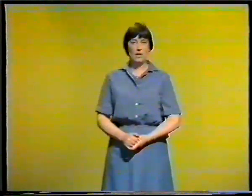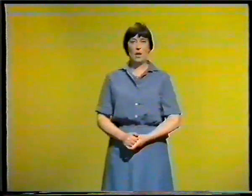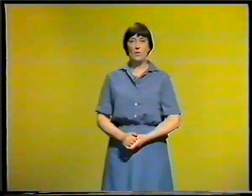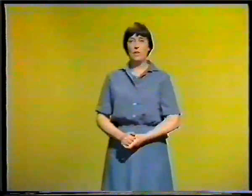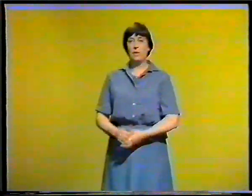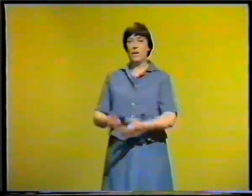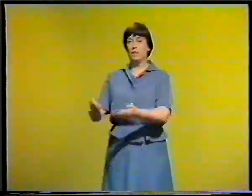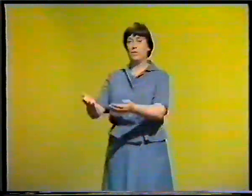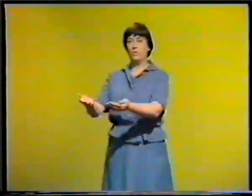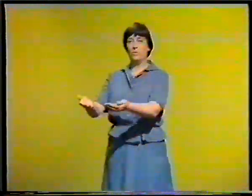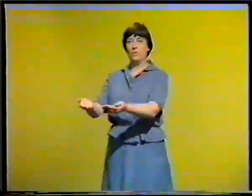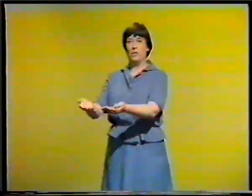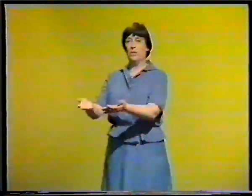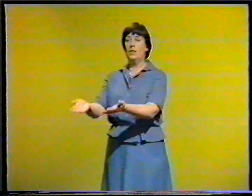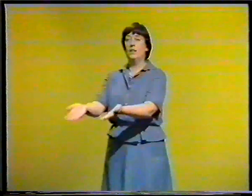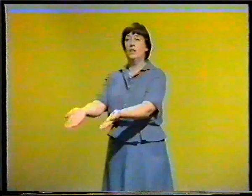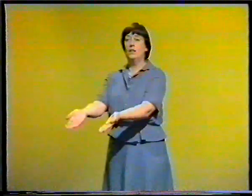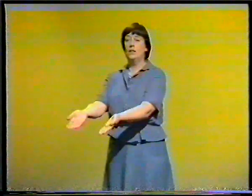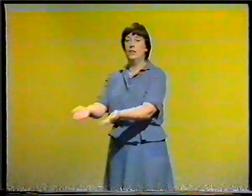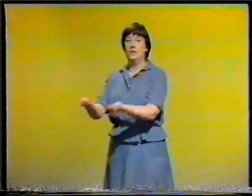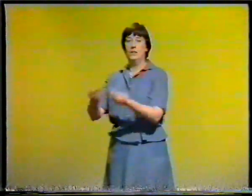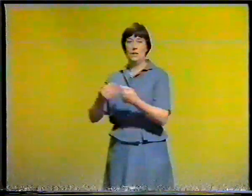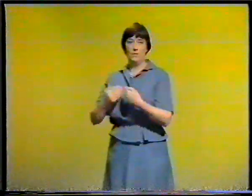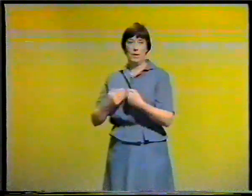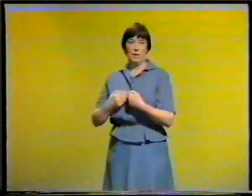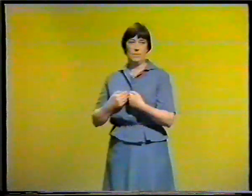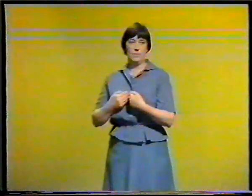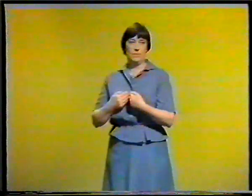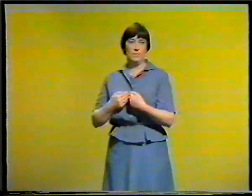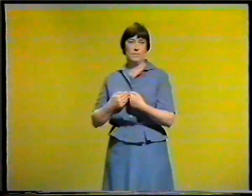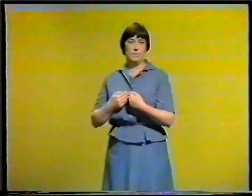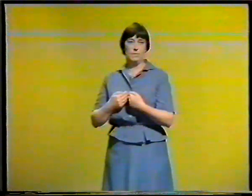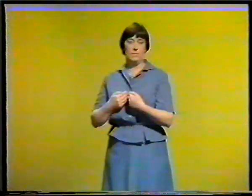I bring my hands towards me. Give me.